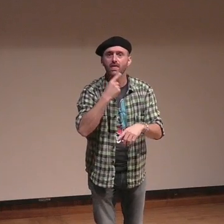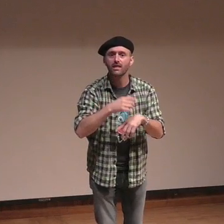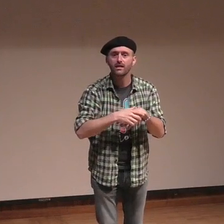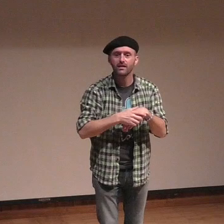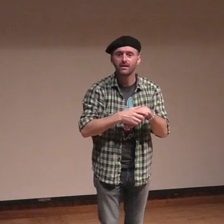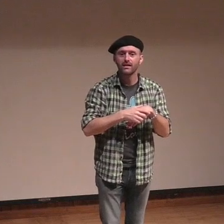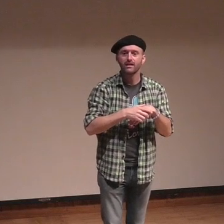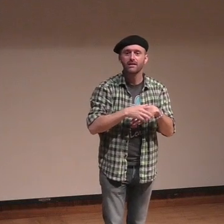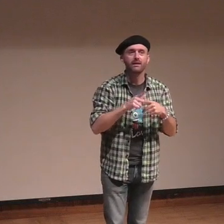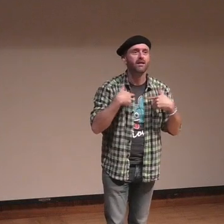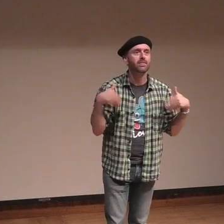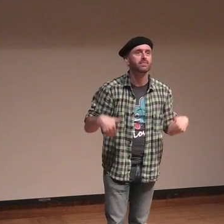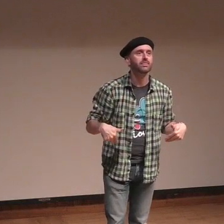so if you say the cat's got my tongue,